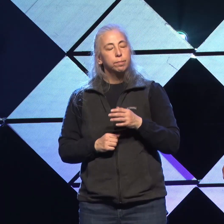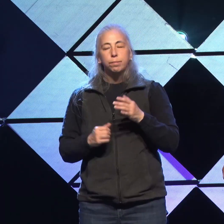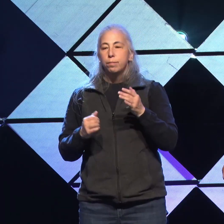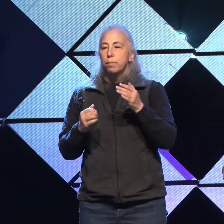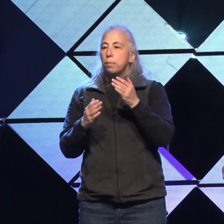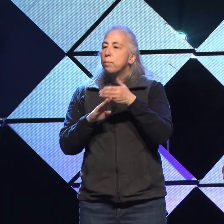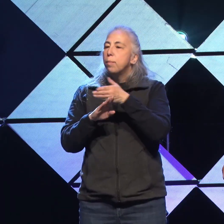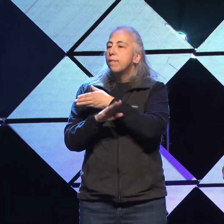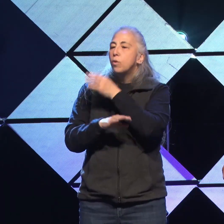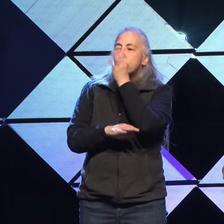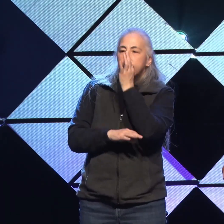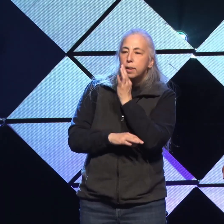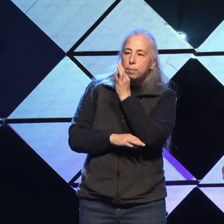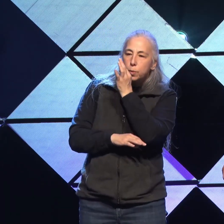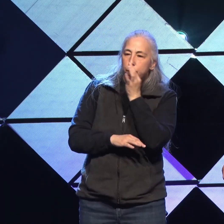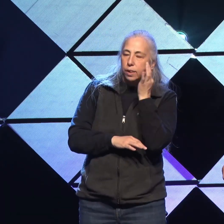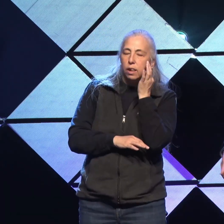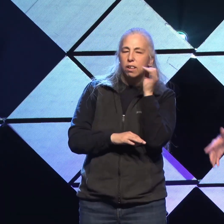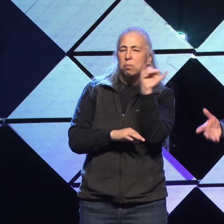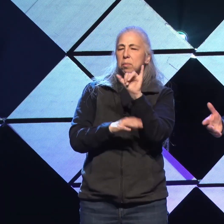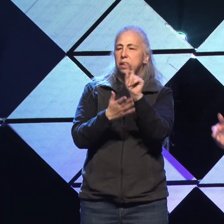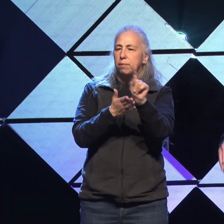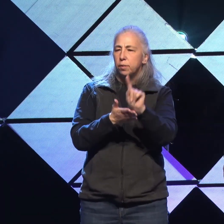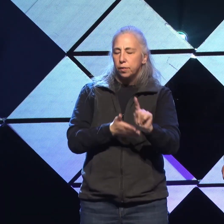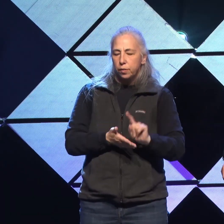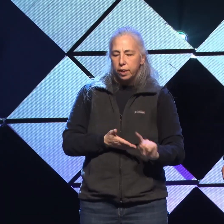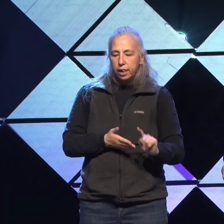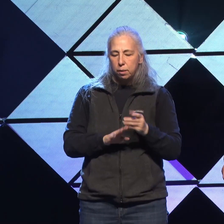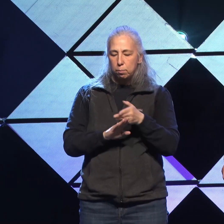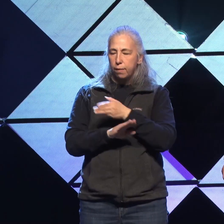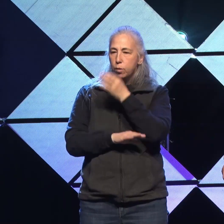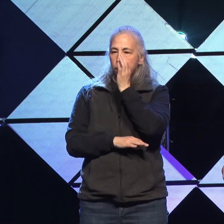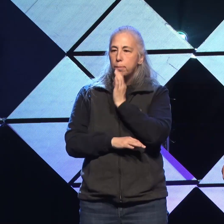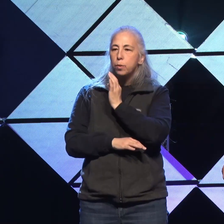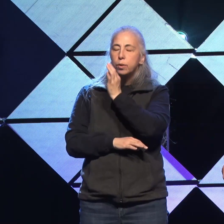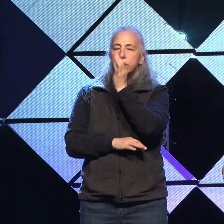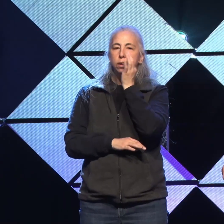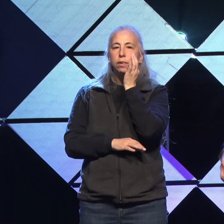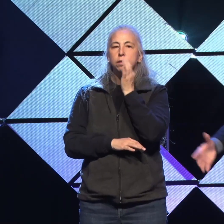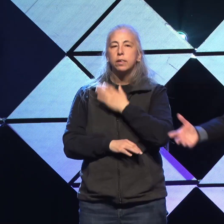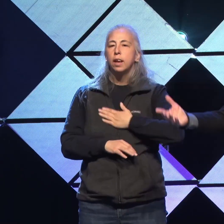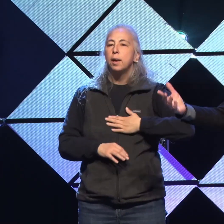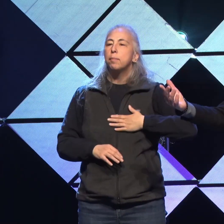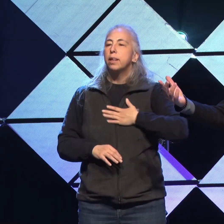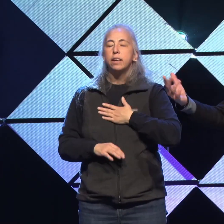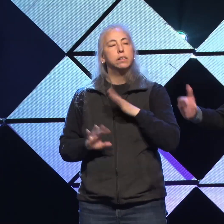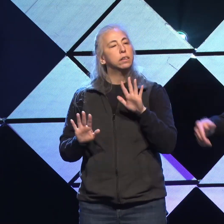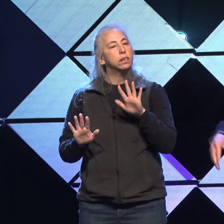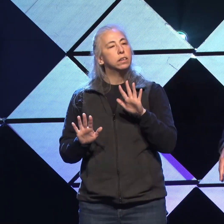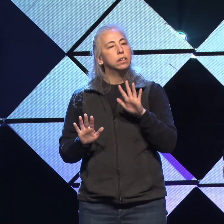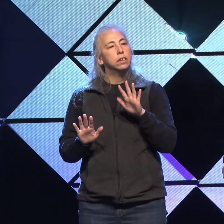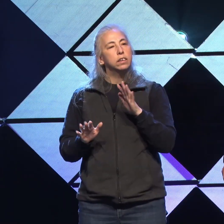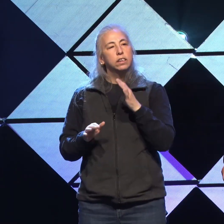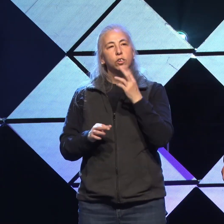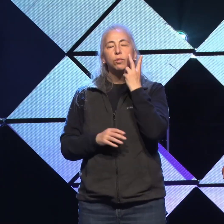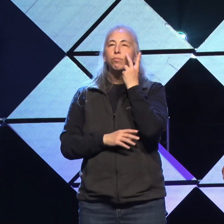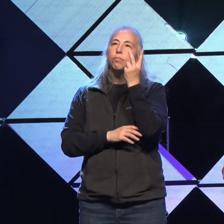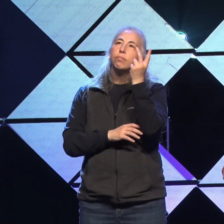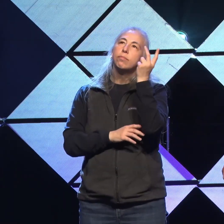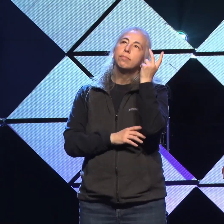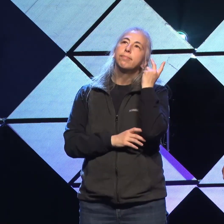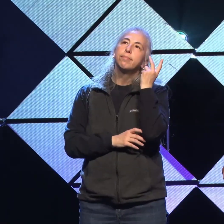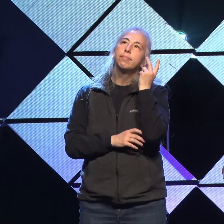into communion that we do every week. But let's take a few moments and just, before God, reflect on all this